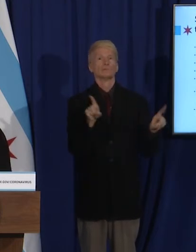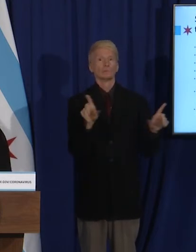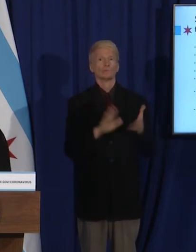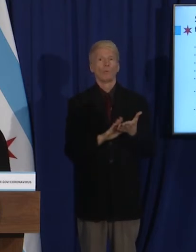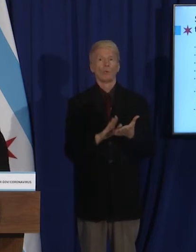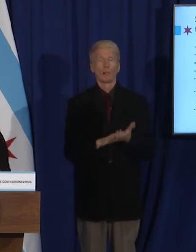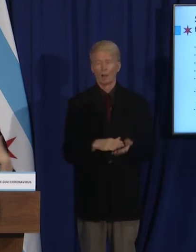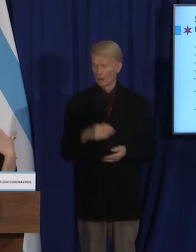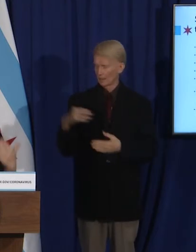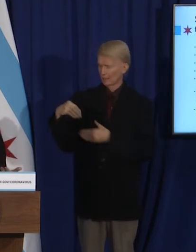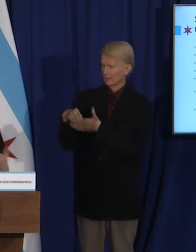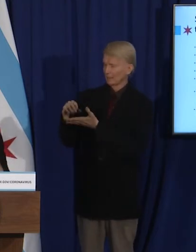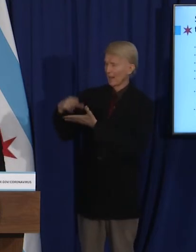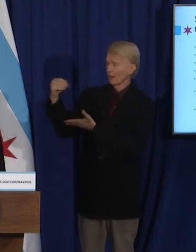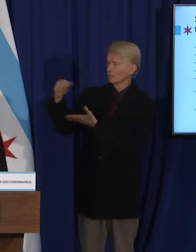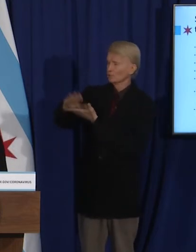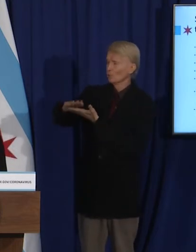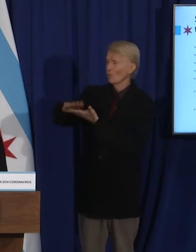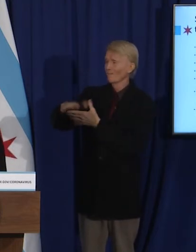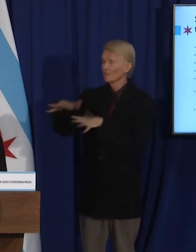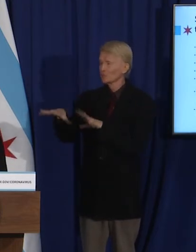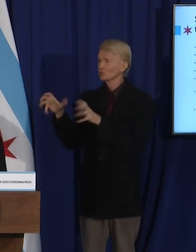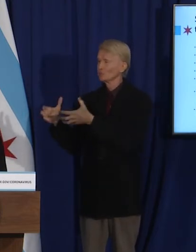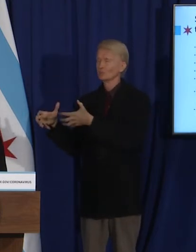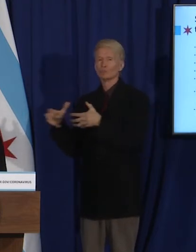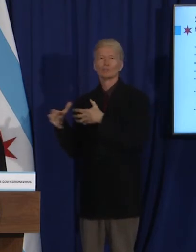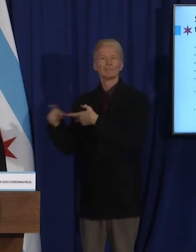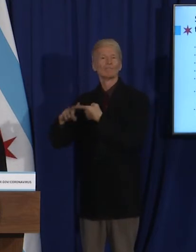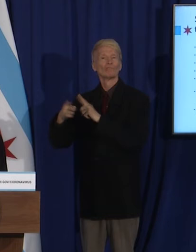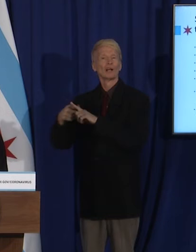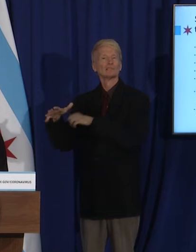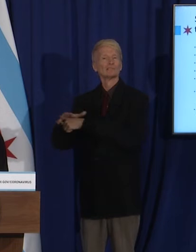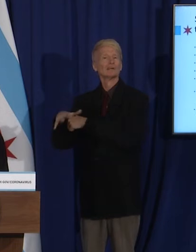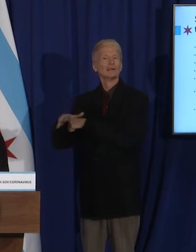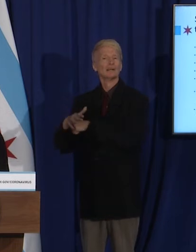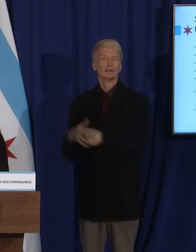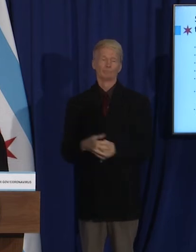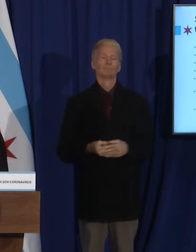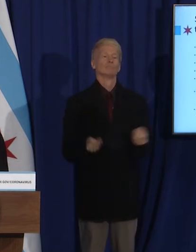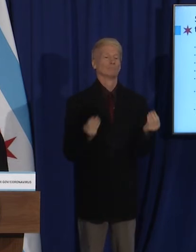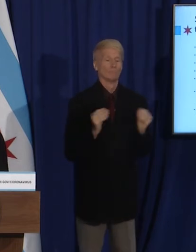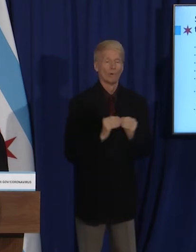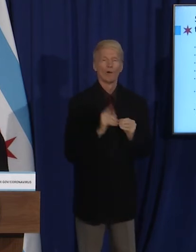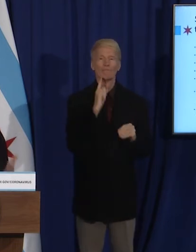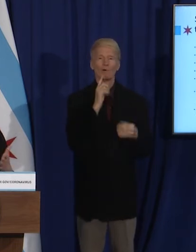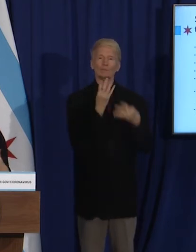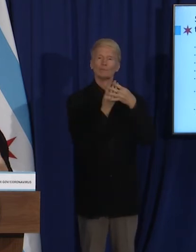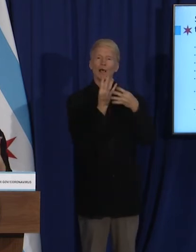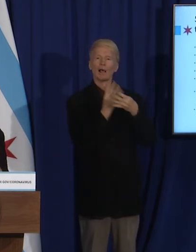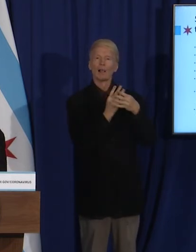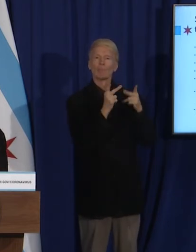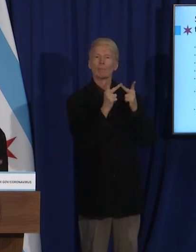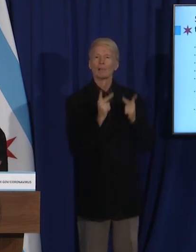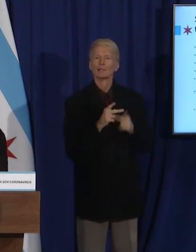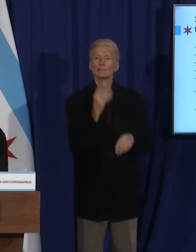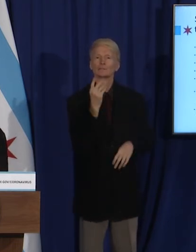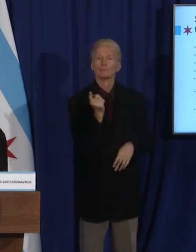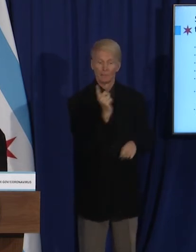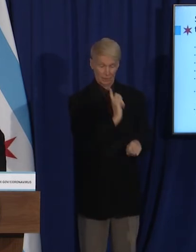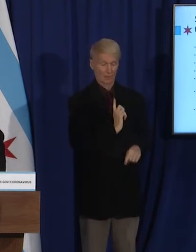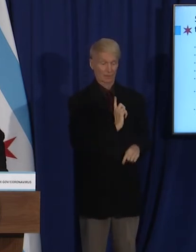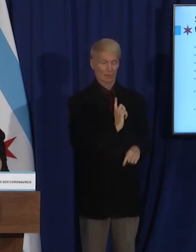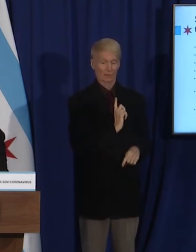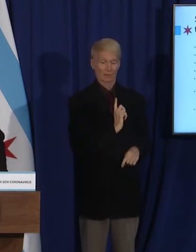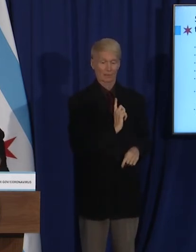friends outside of schools. More individual community-acquired cases on intake to the correctional facilities. When people come into the jail,